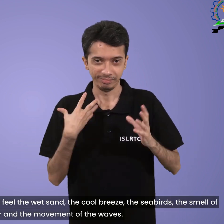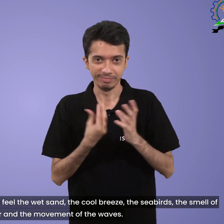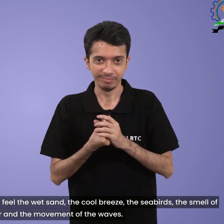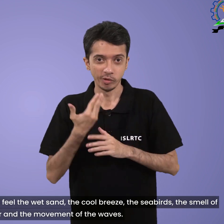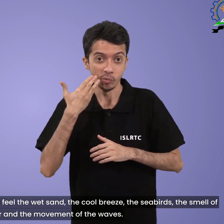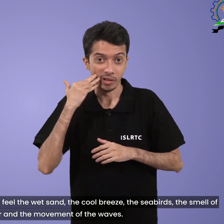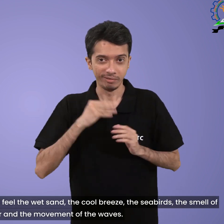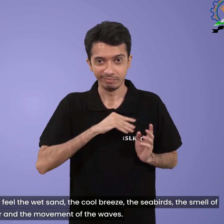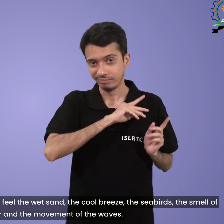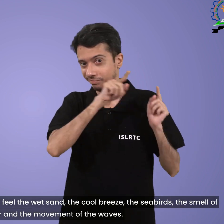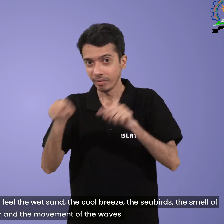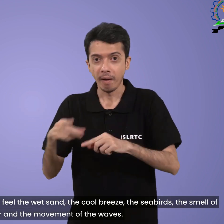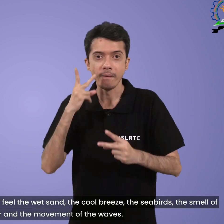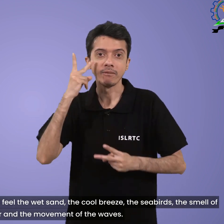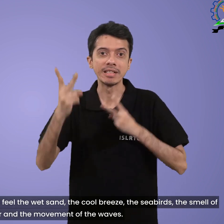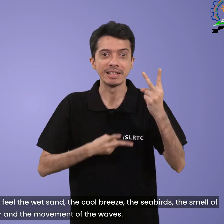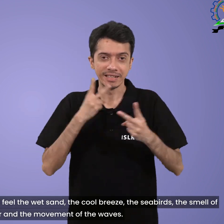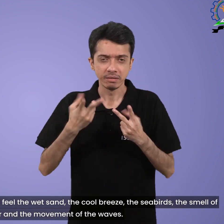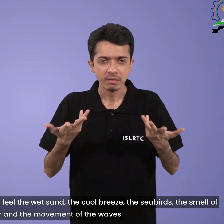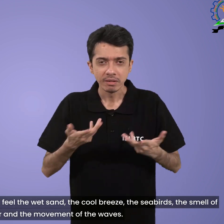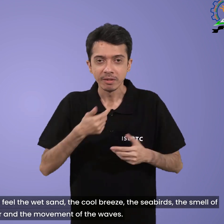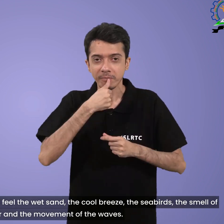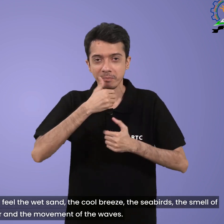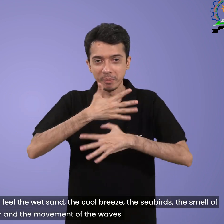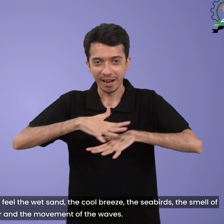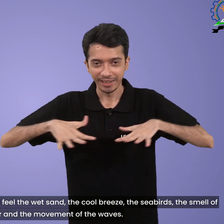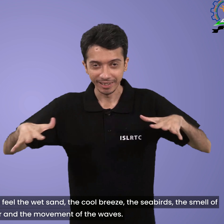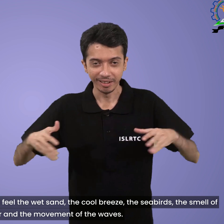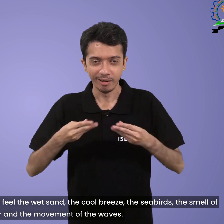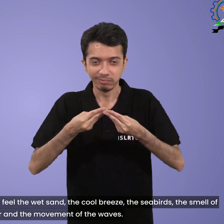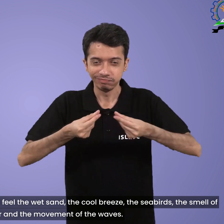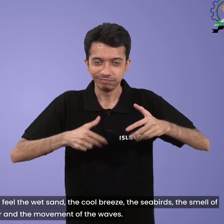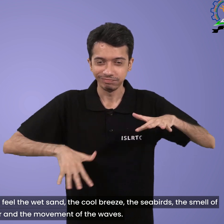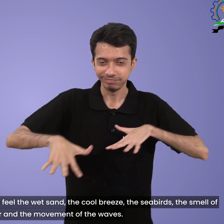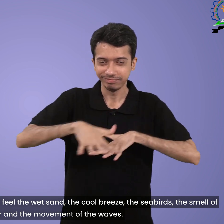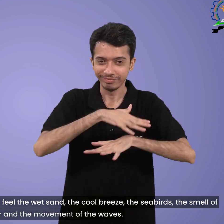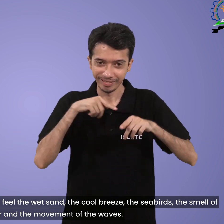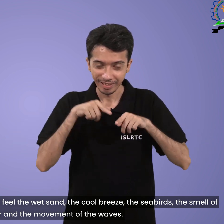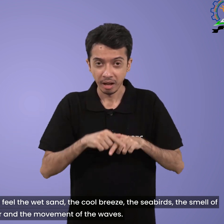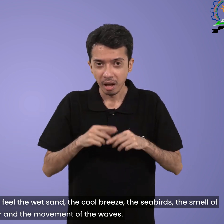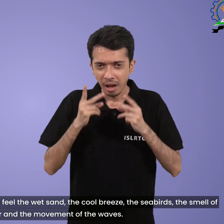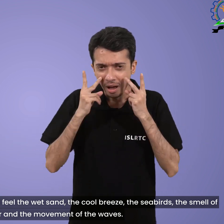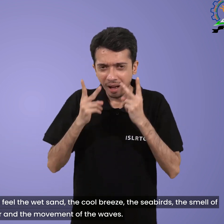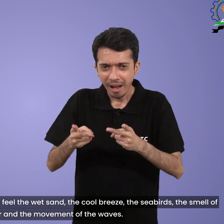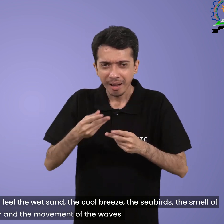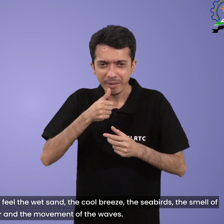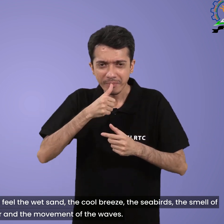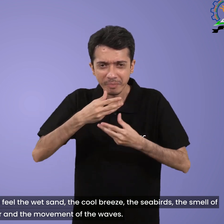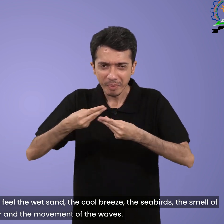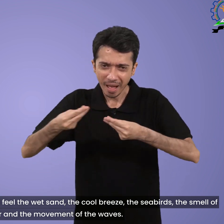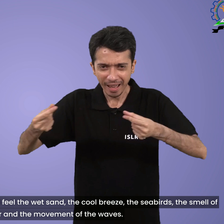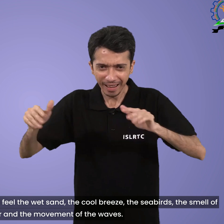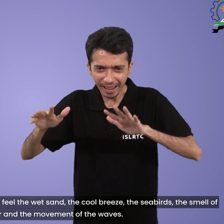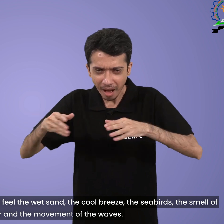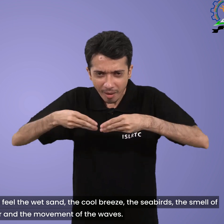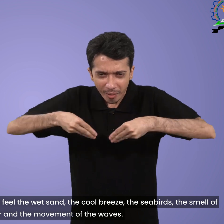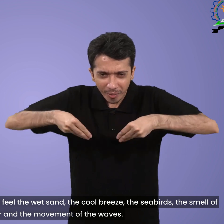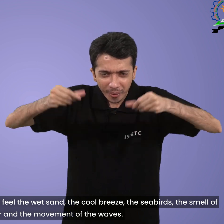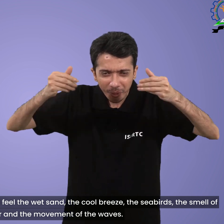When you visit the beach, you can see and feel the wet sand, the cool breeze, the seabirds, the smell of the salt in the